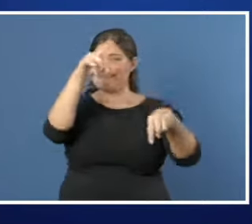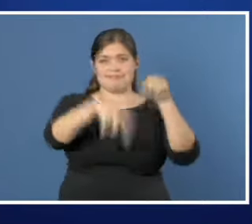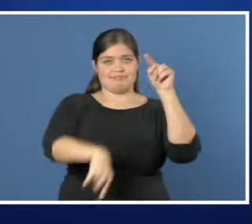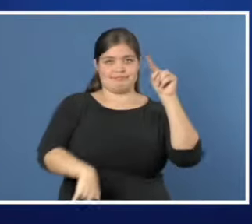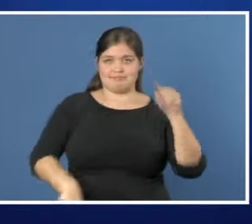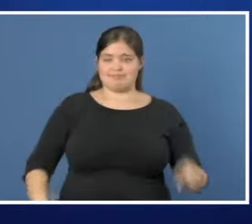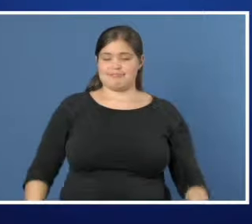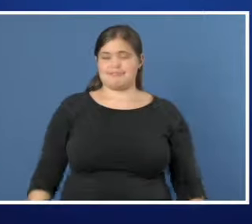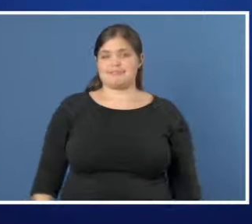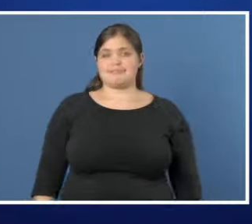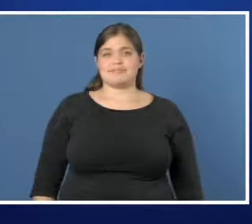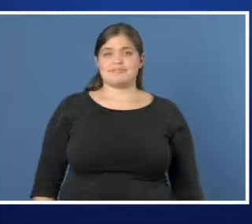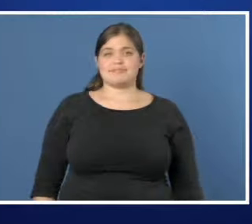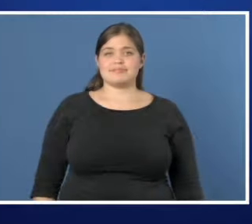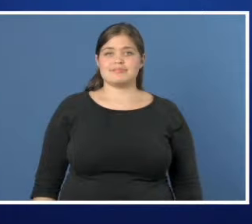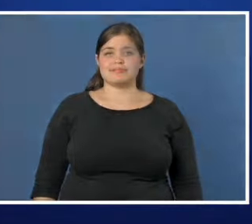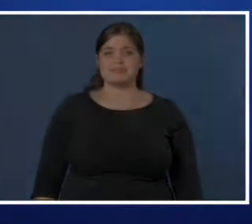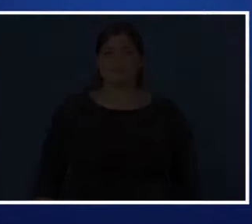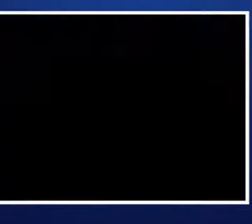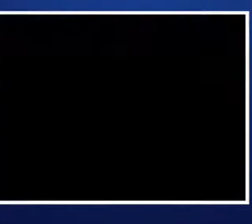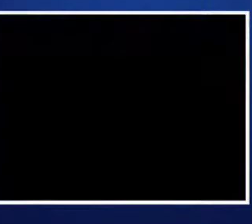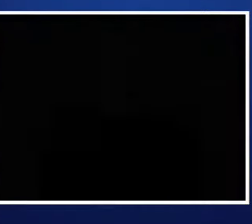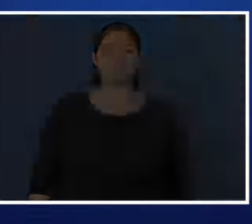the way of contaminated water.